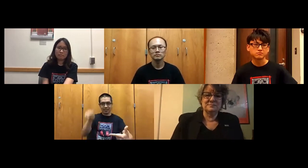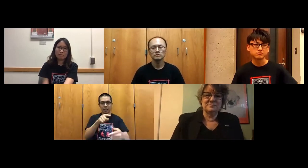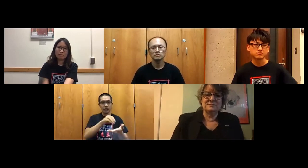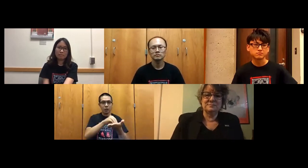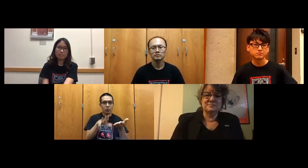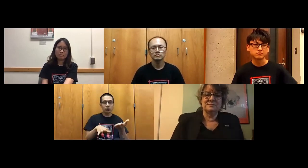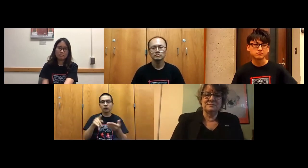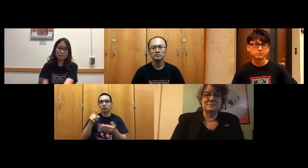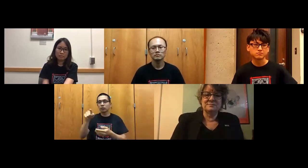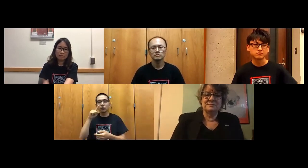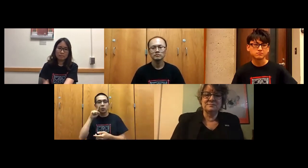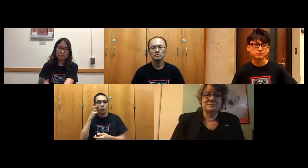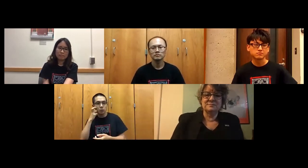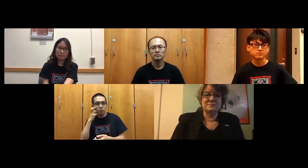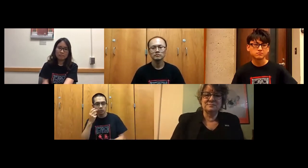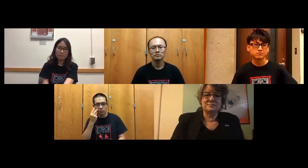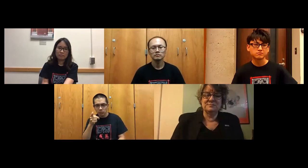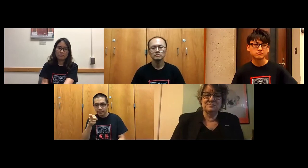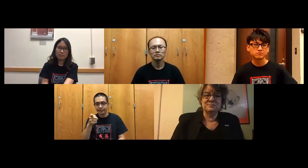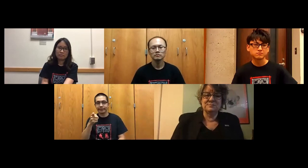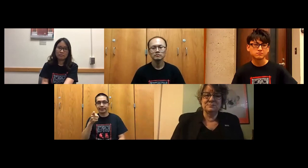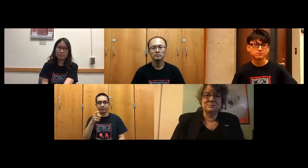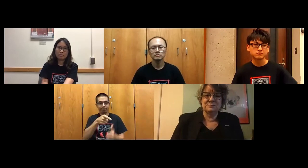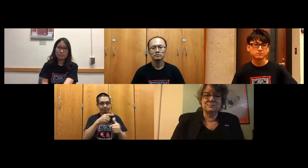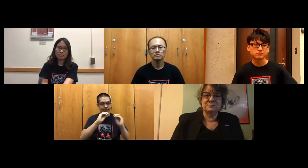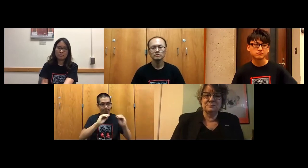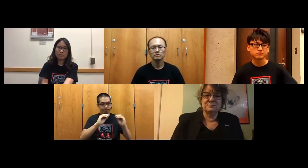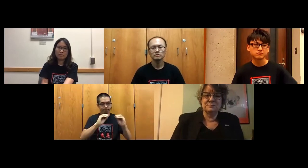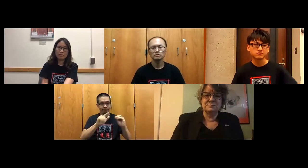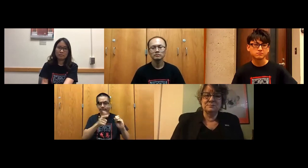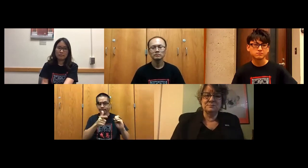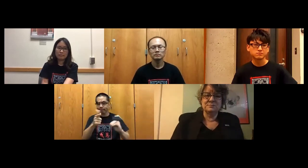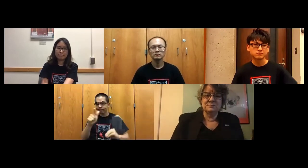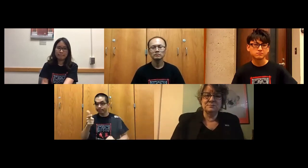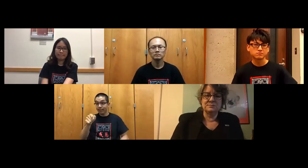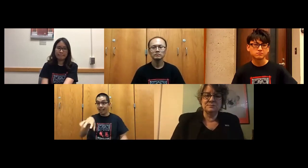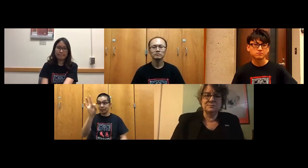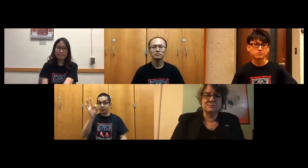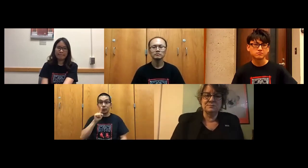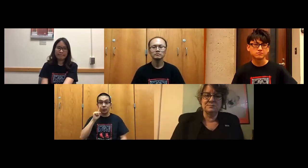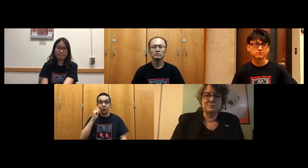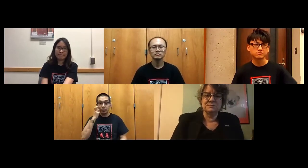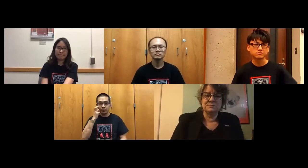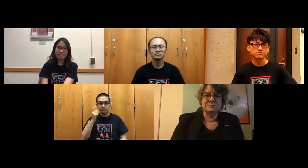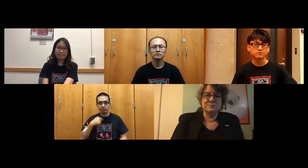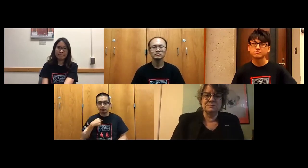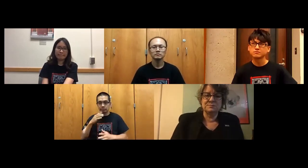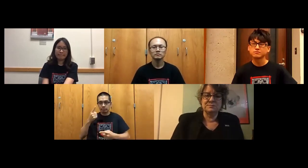lecture, and we had students, a deafblind student, who was being taught, and when we got to the deafblind